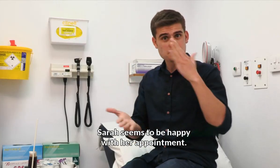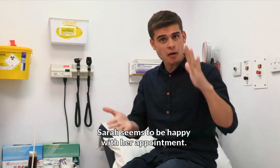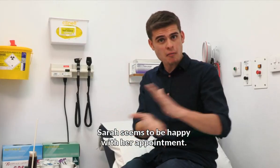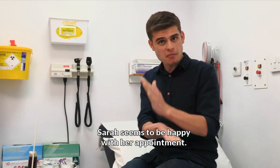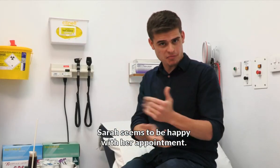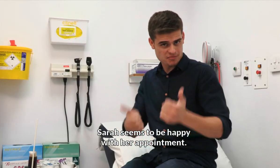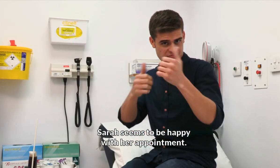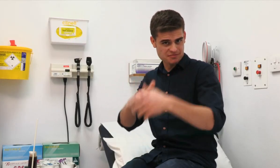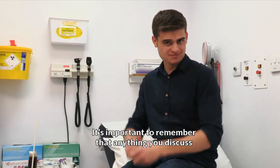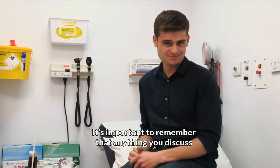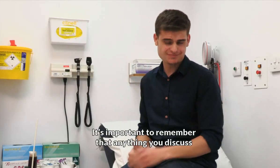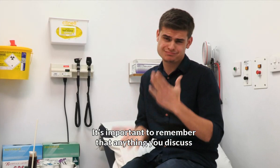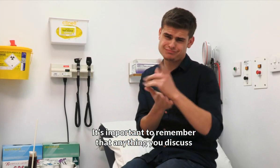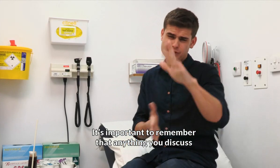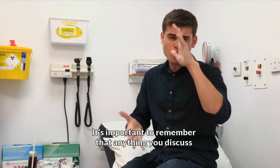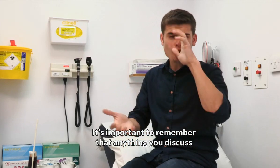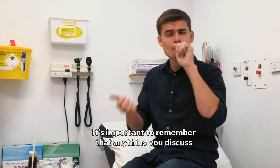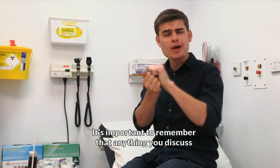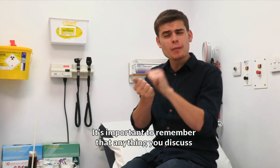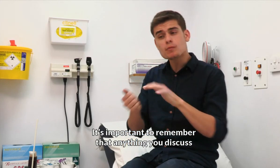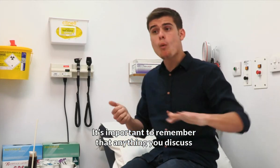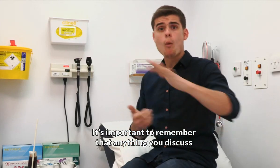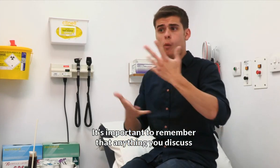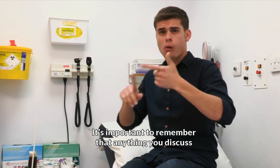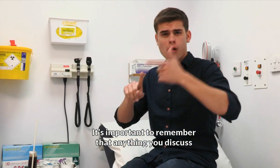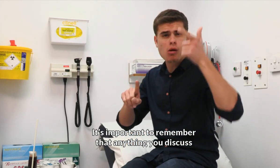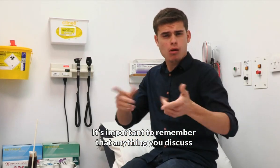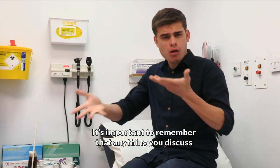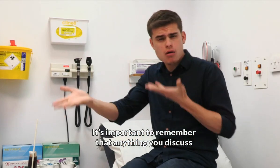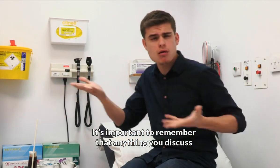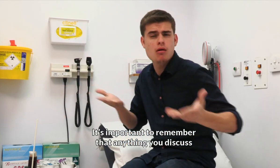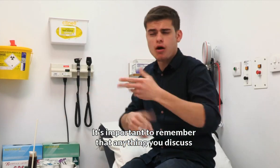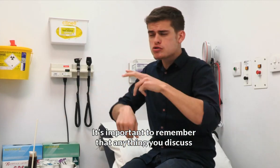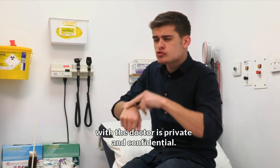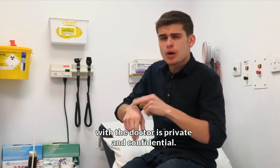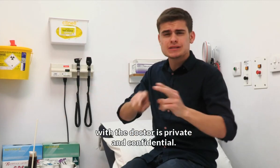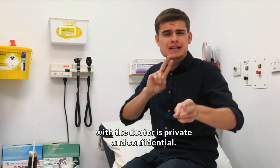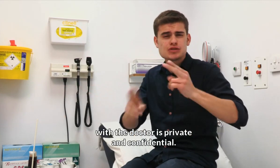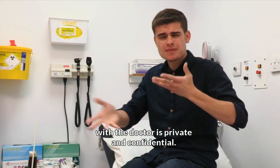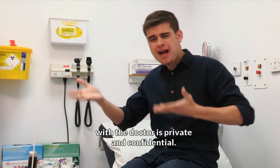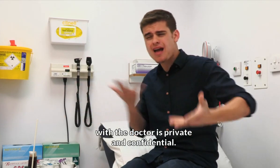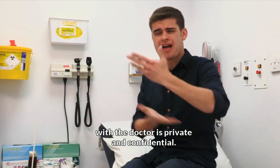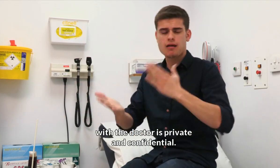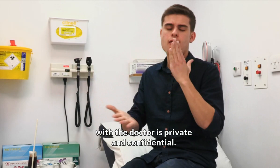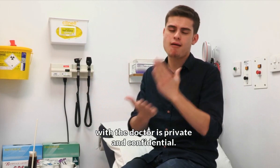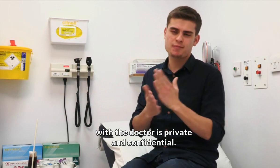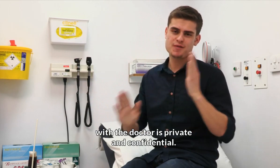her appointment. It's important to remember that anything you discuss with the doctor is private and